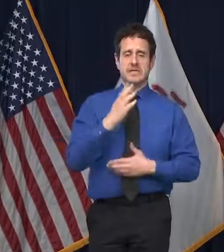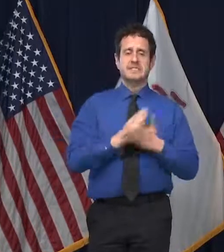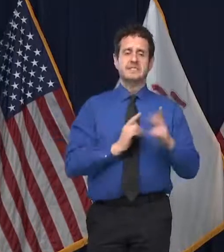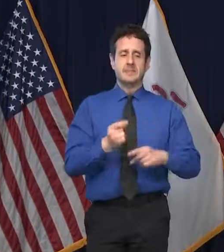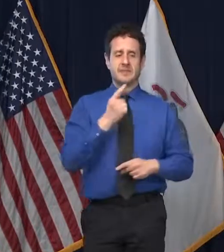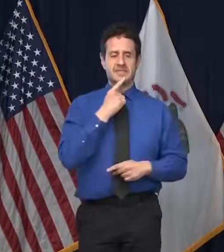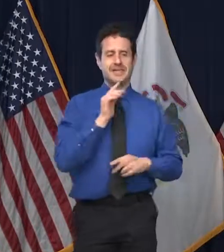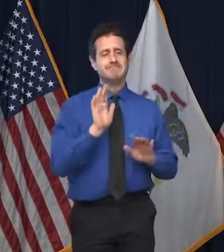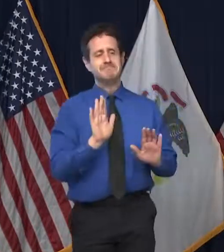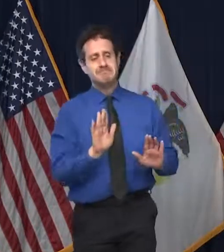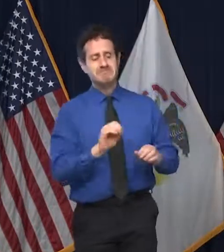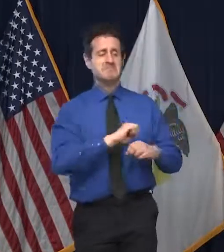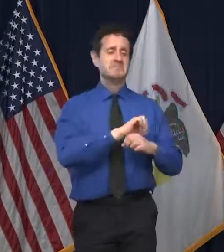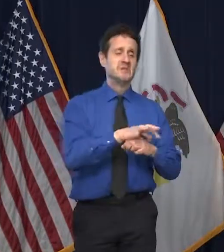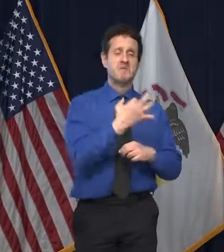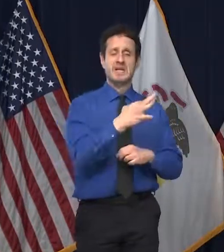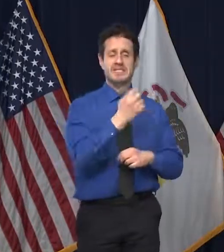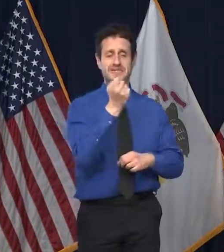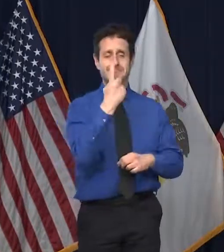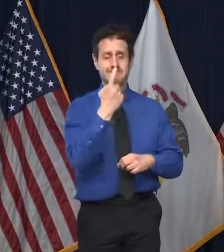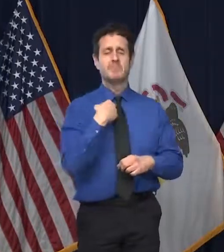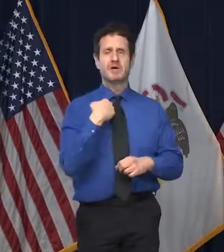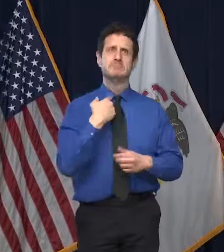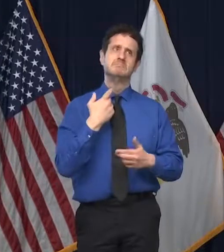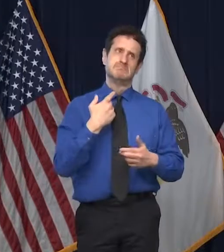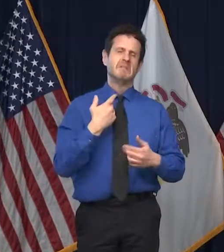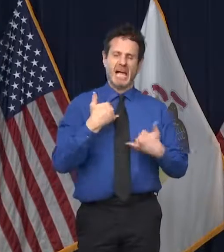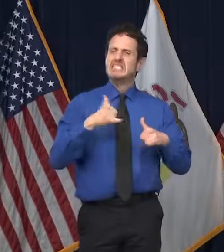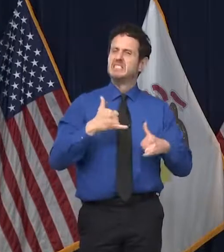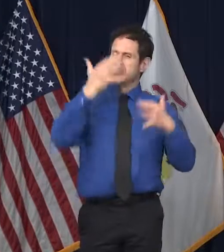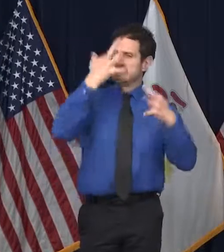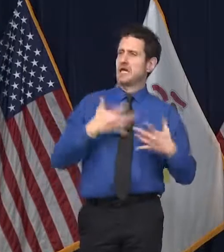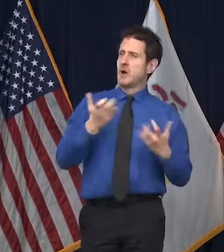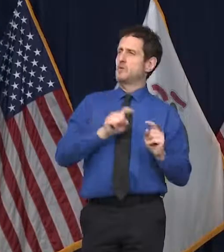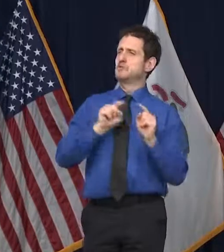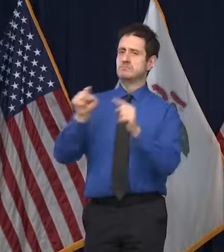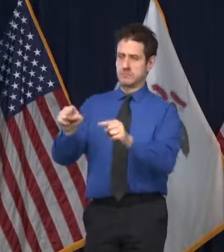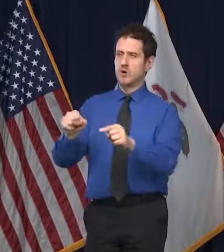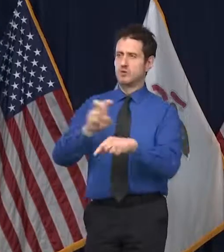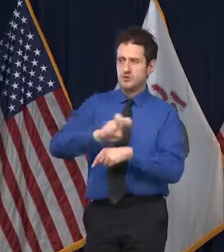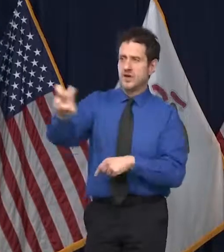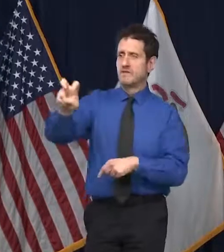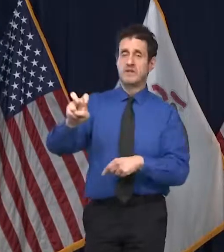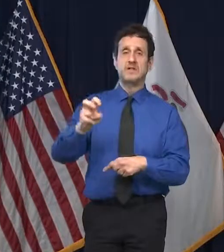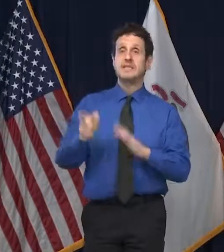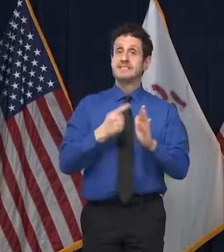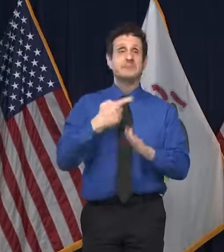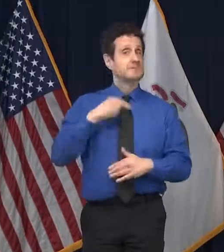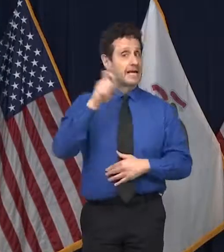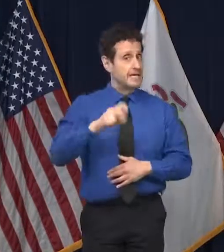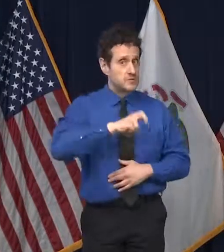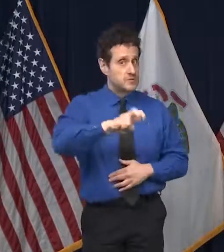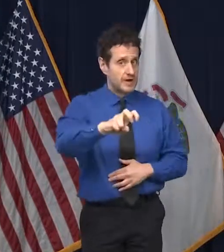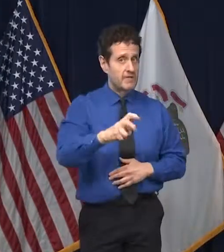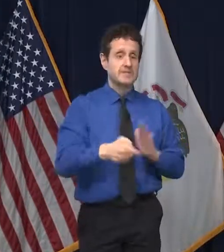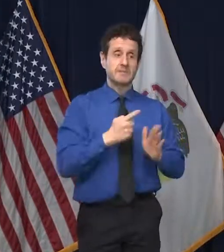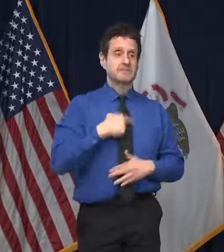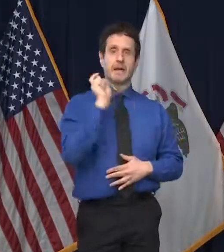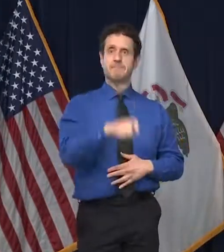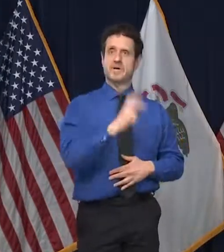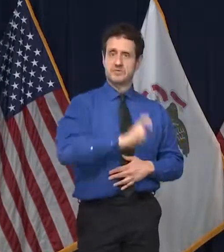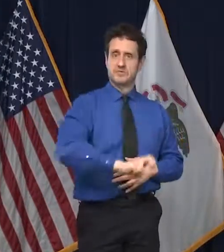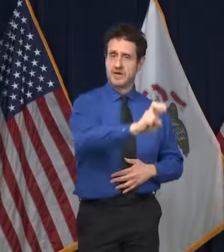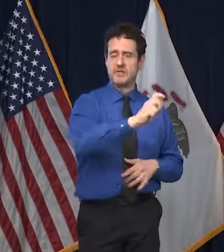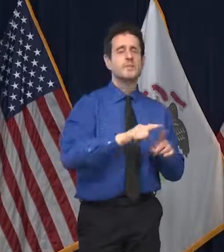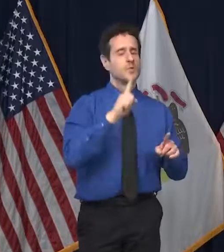choose to travel. Maybe you need to travel. Sometimes you'll have to travel, and in those instances, we are trying to provide